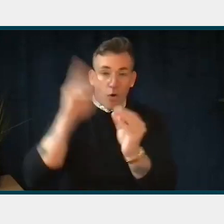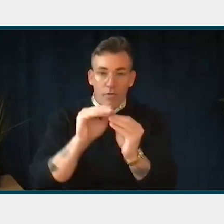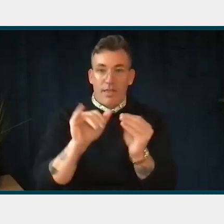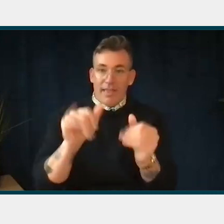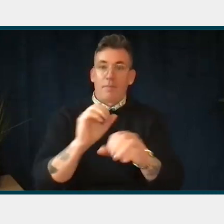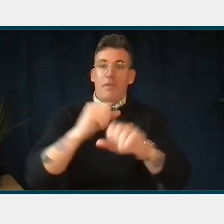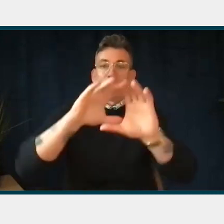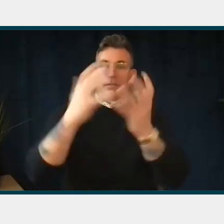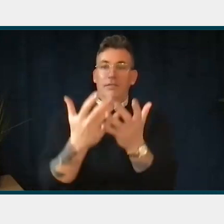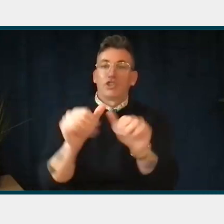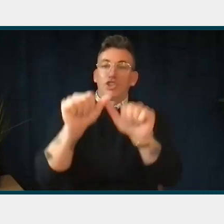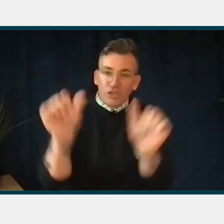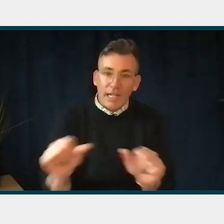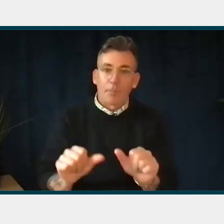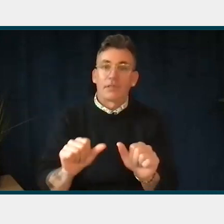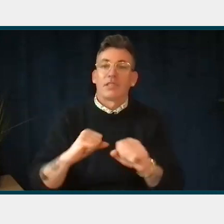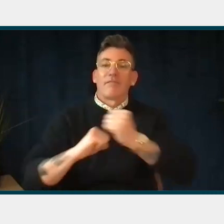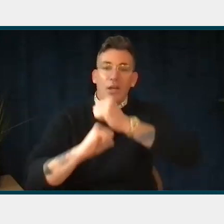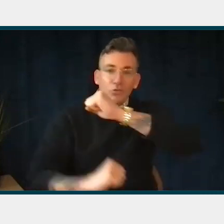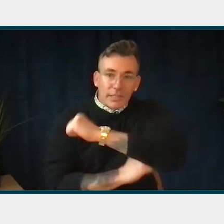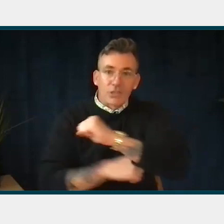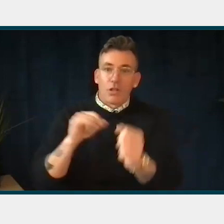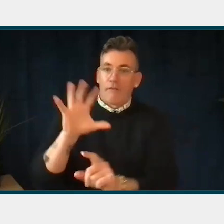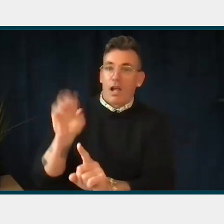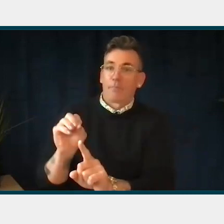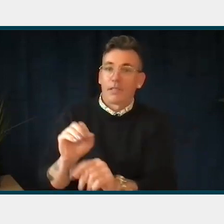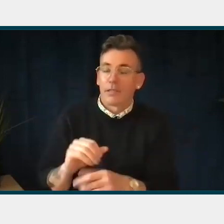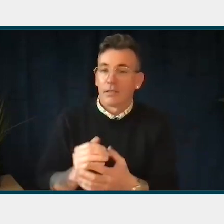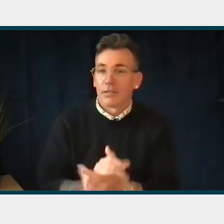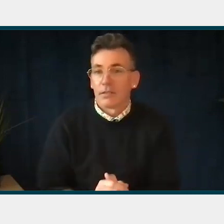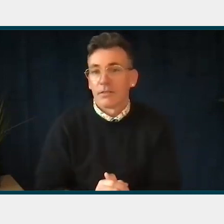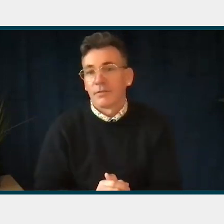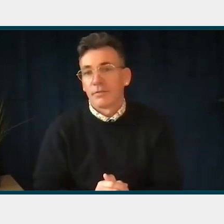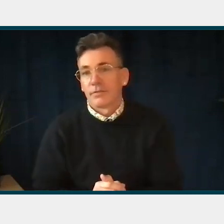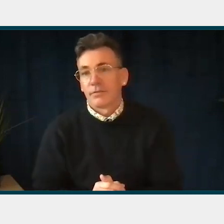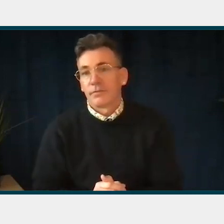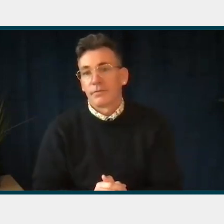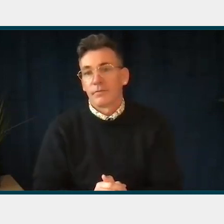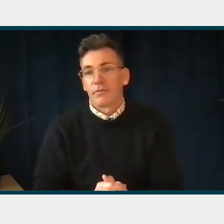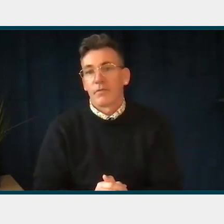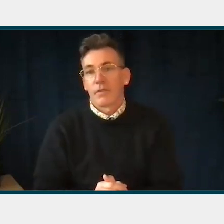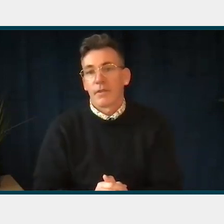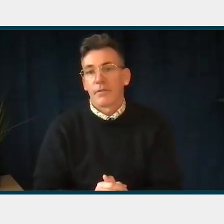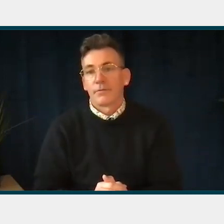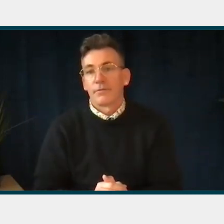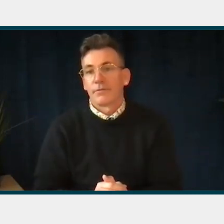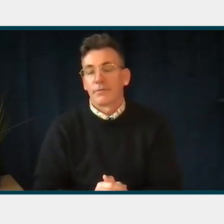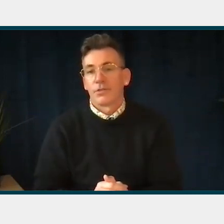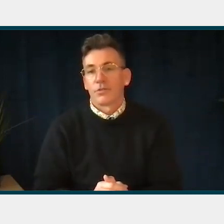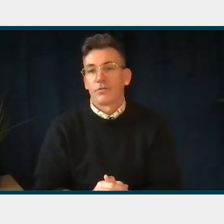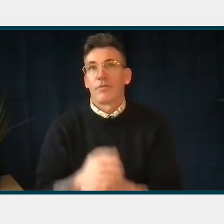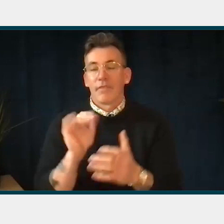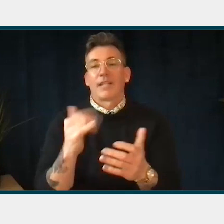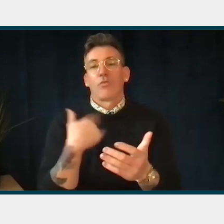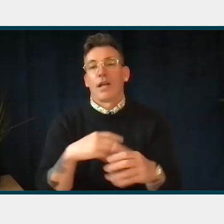access needs. All total, our shape, our foundation, the holistic approach of our company has been diverse from the